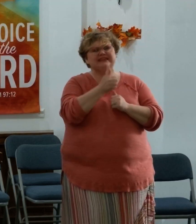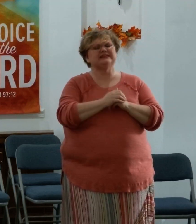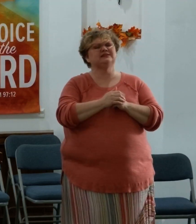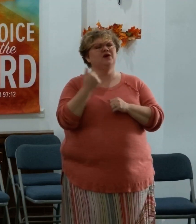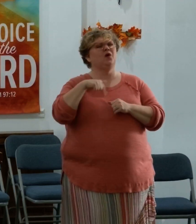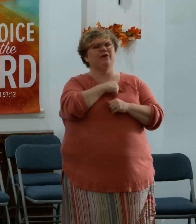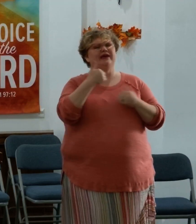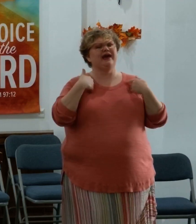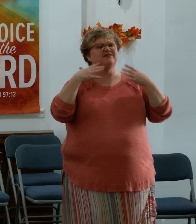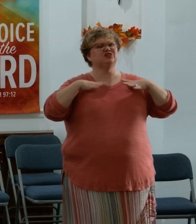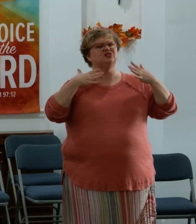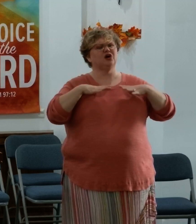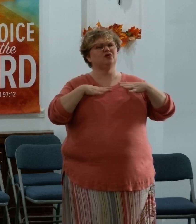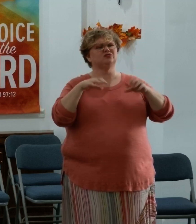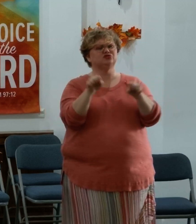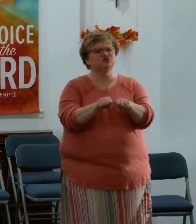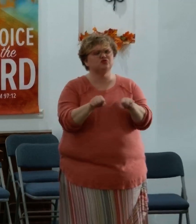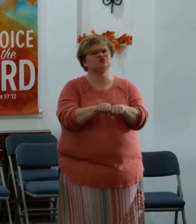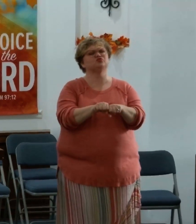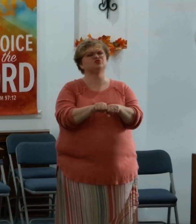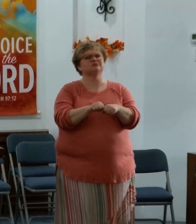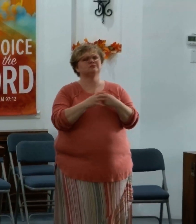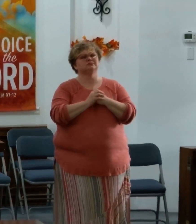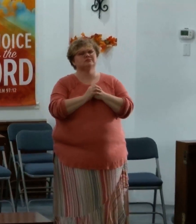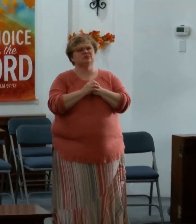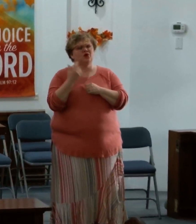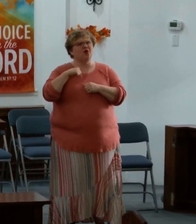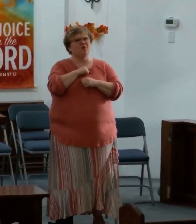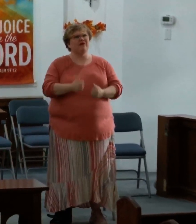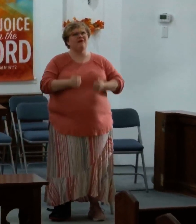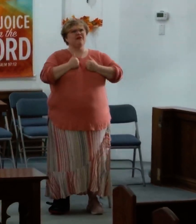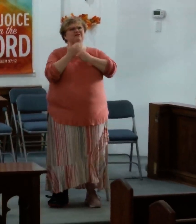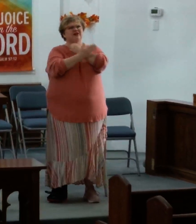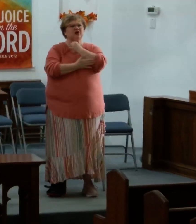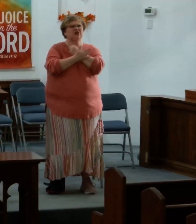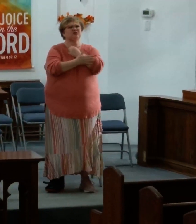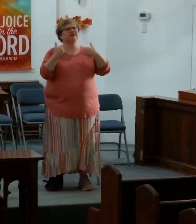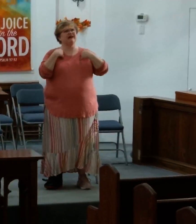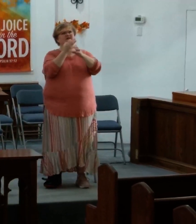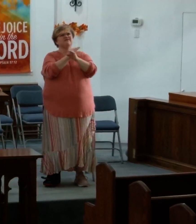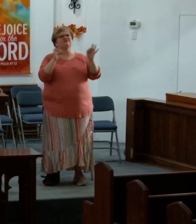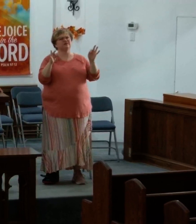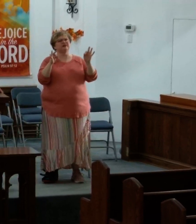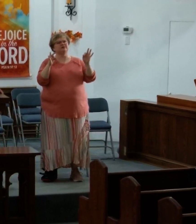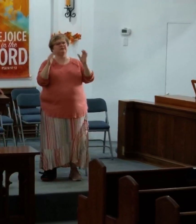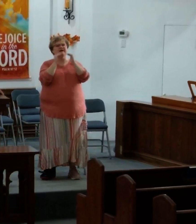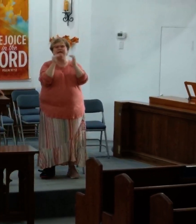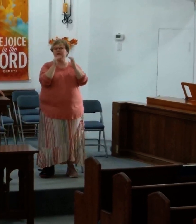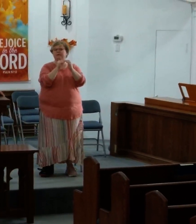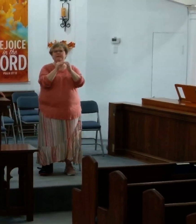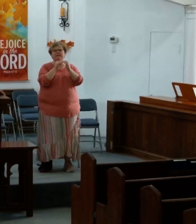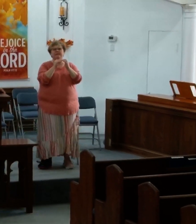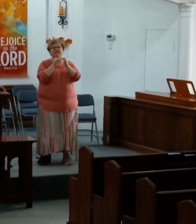We have clothes on our back and shoes on our feet. And we live in a country where we have freedoms unparalleled